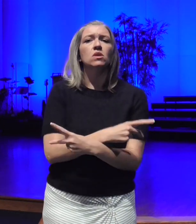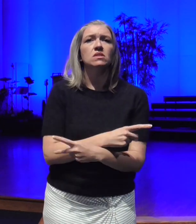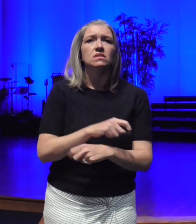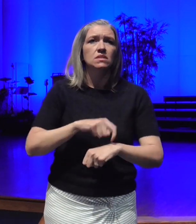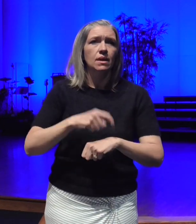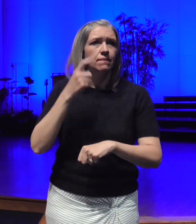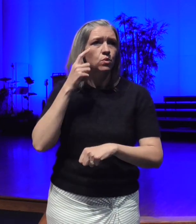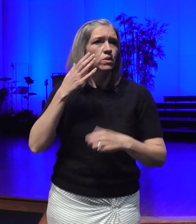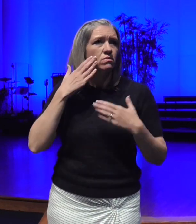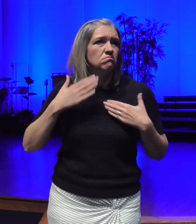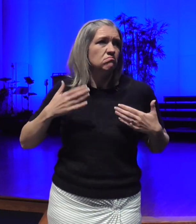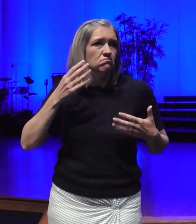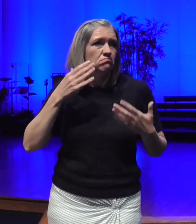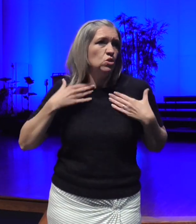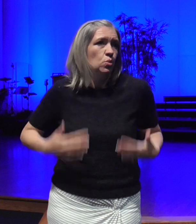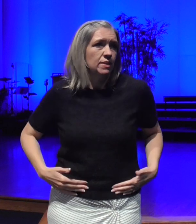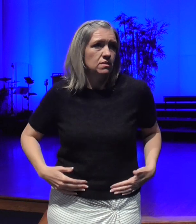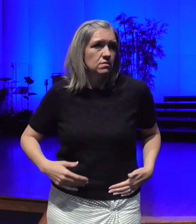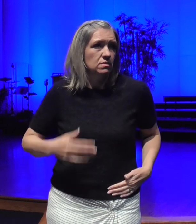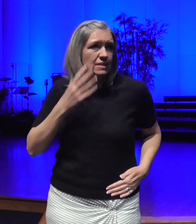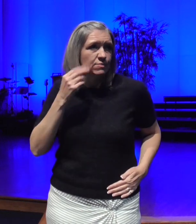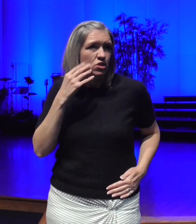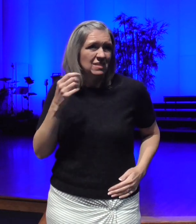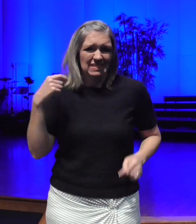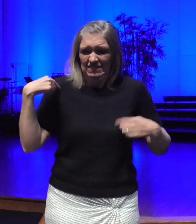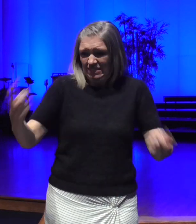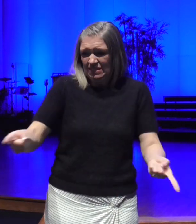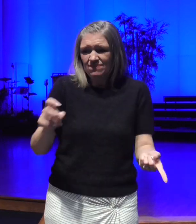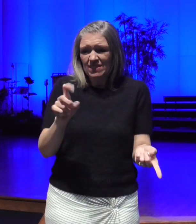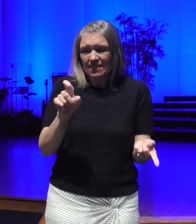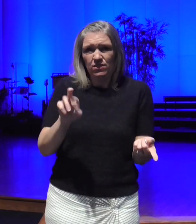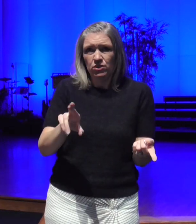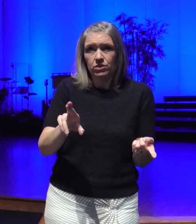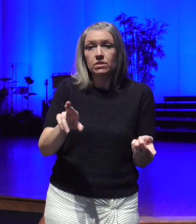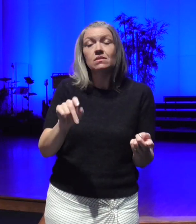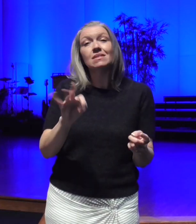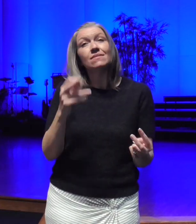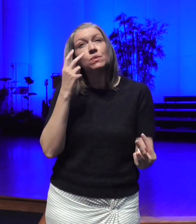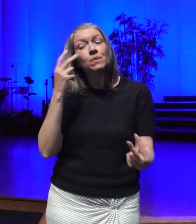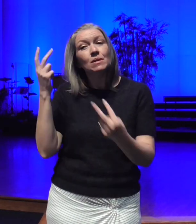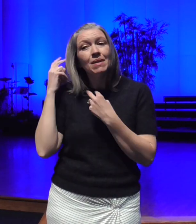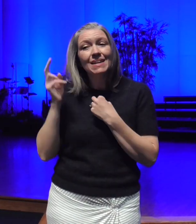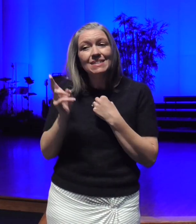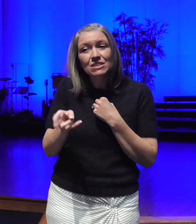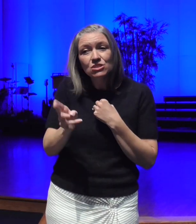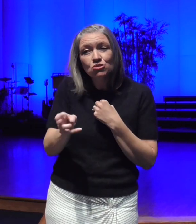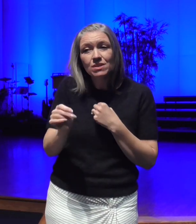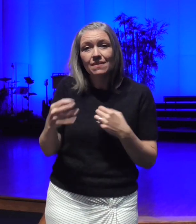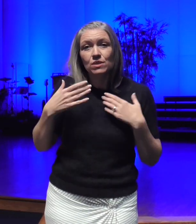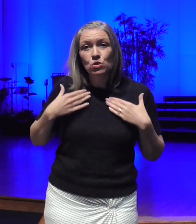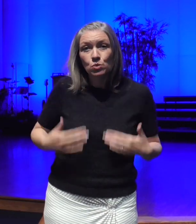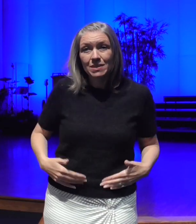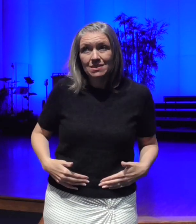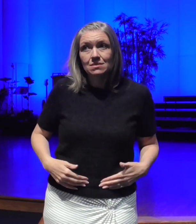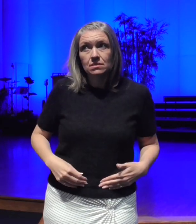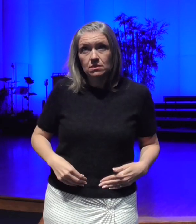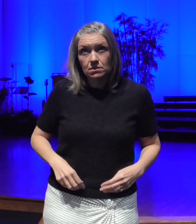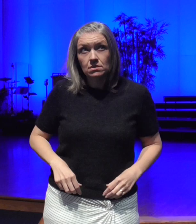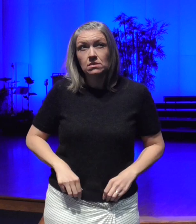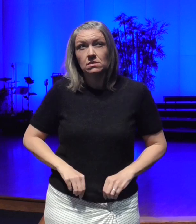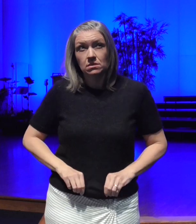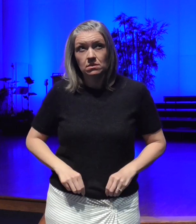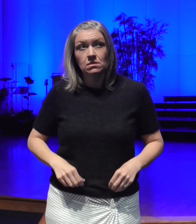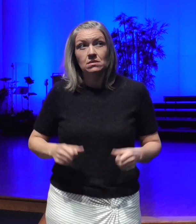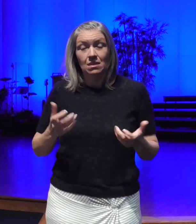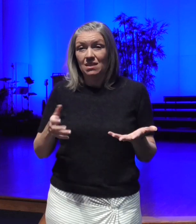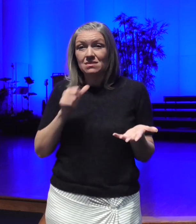ever. And I don't know, if you look at the history of humans, there could be some argument that that's